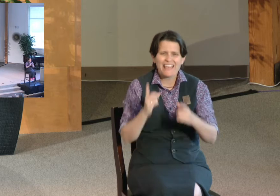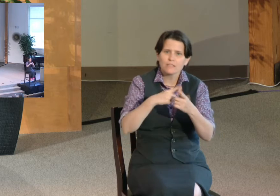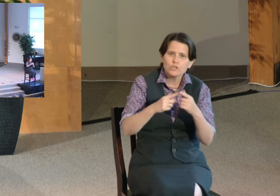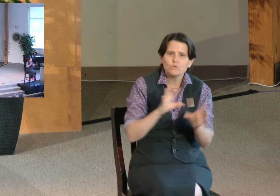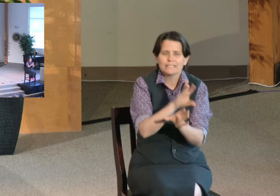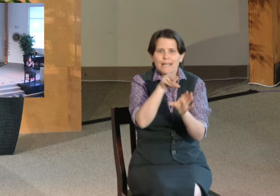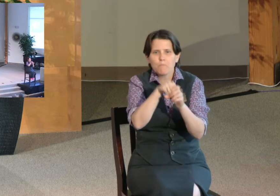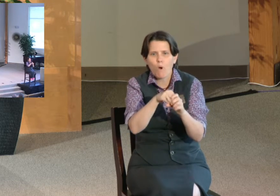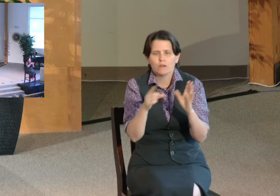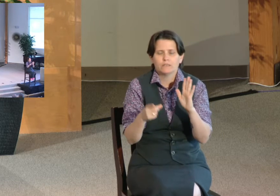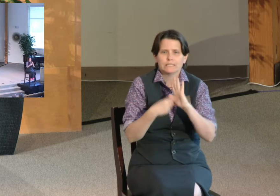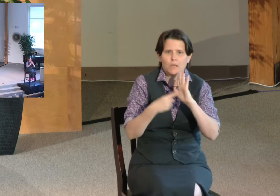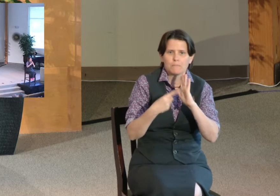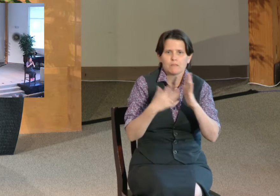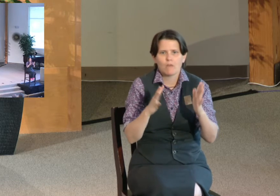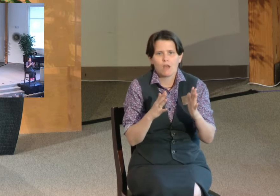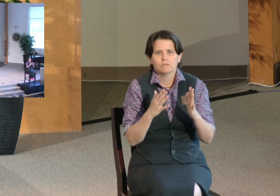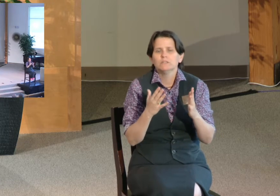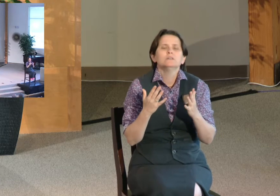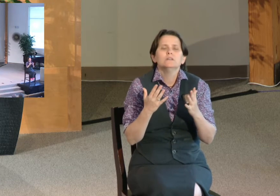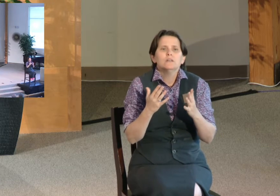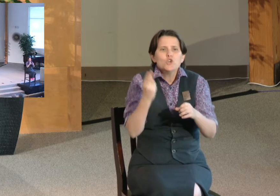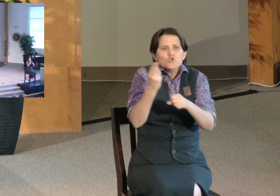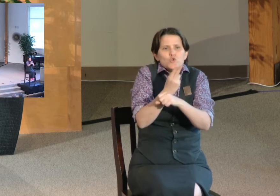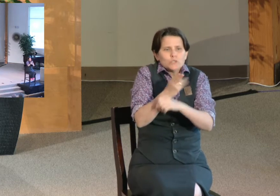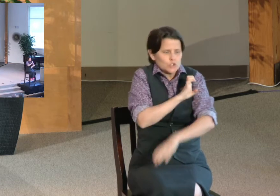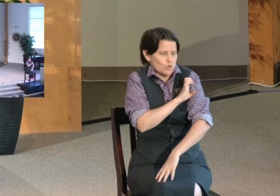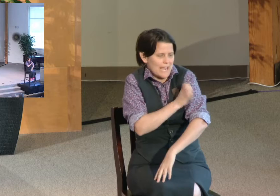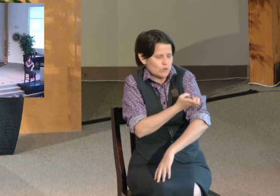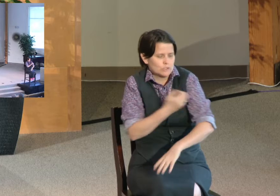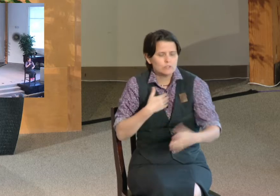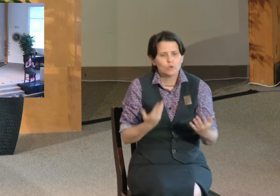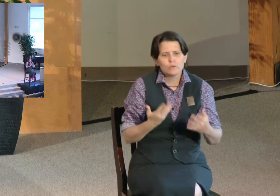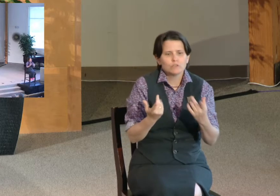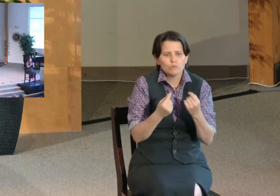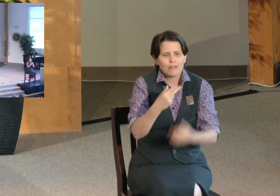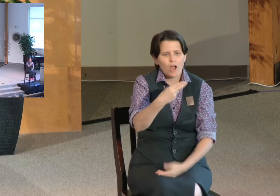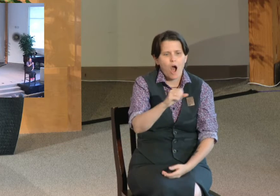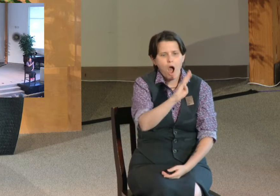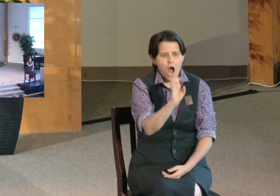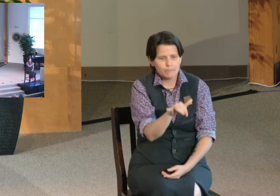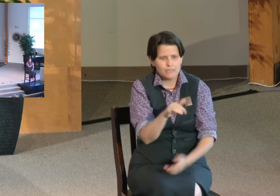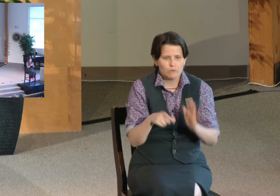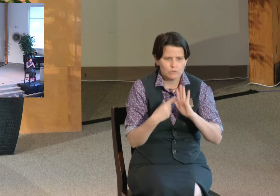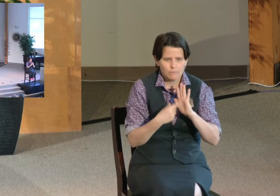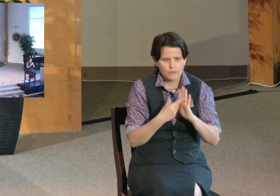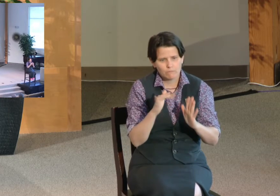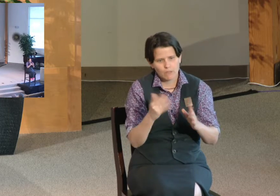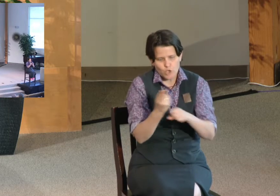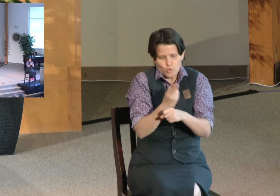right, that energy into a hobby. Spend some time in nature where you'll get